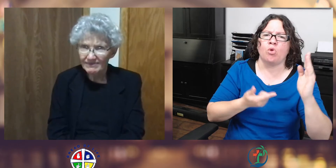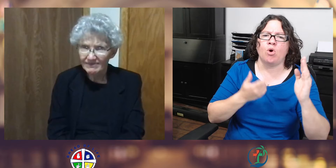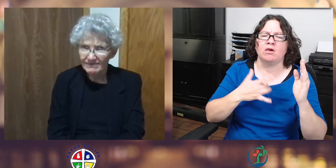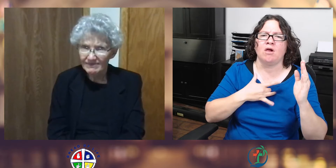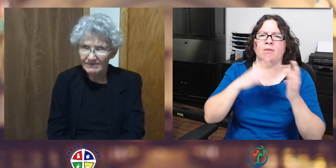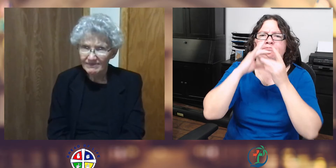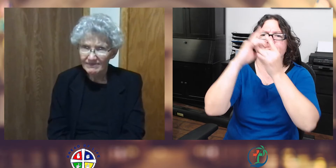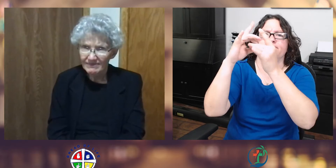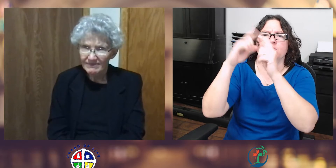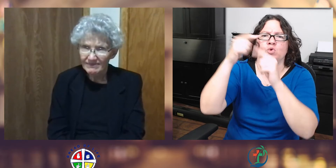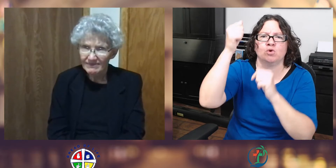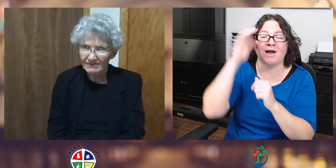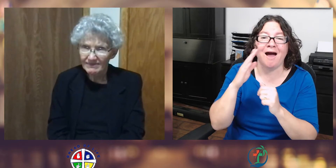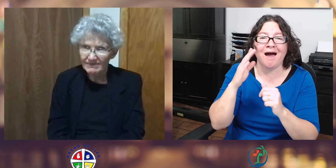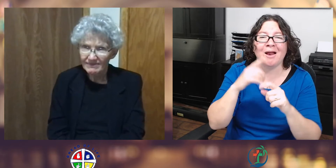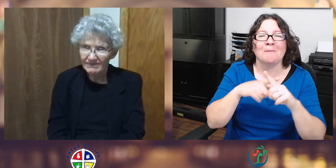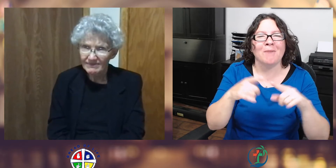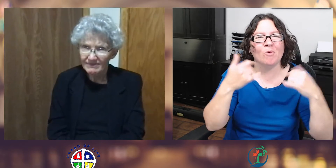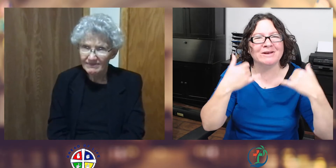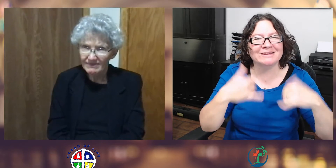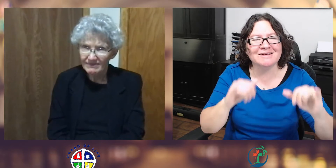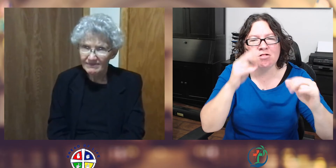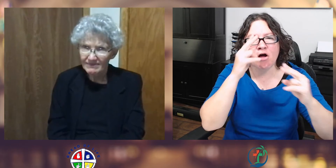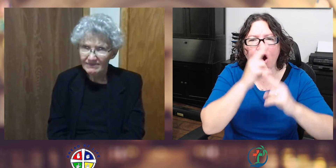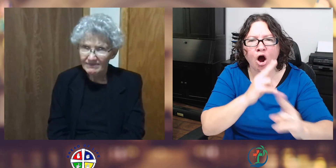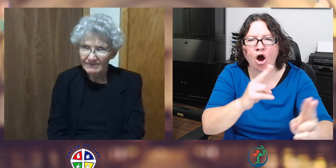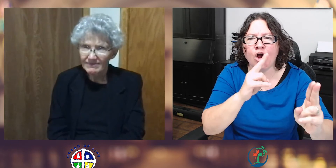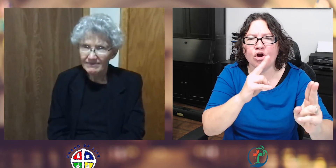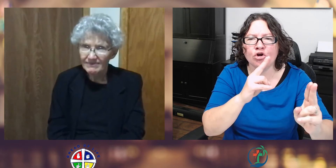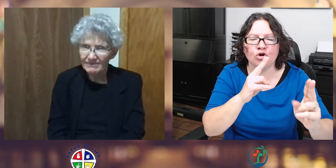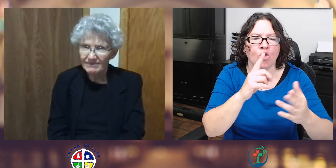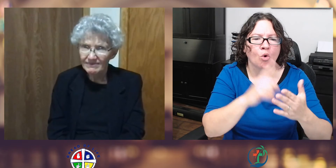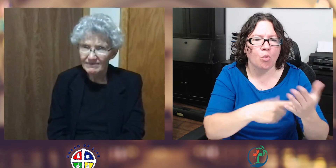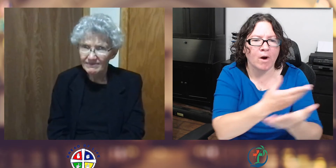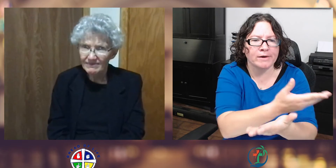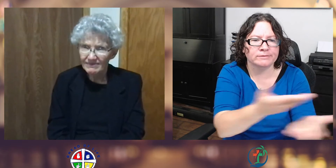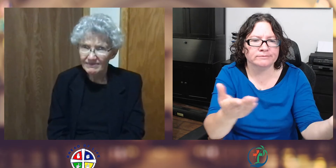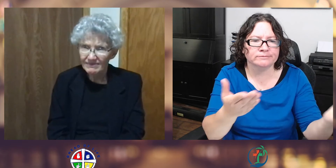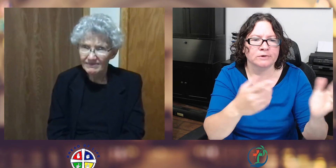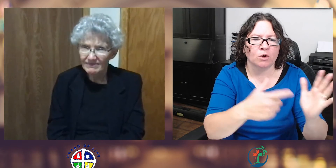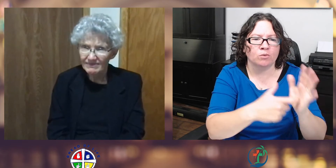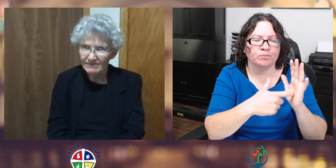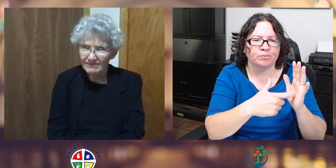within me. Great is your faithfulness.